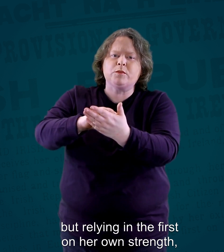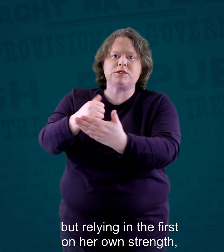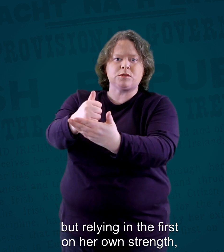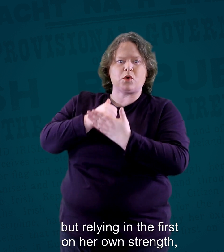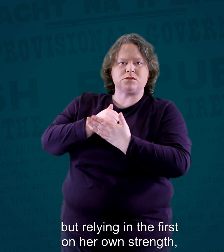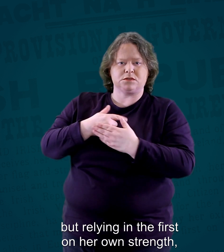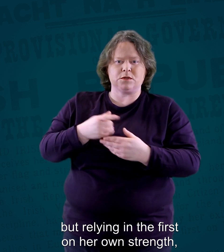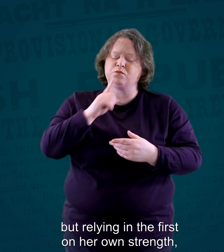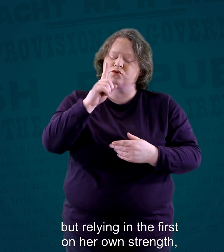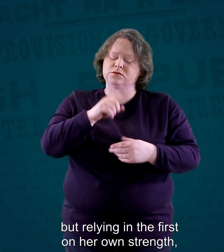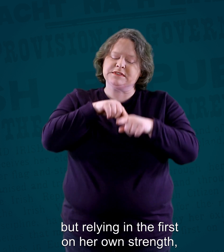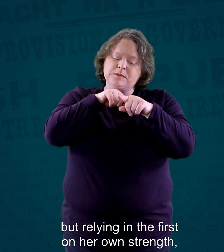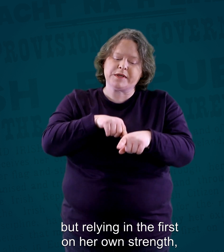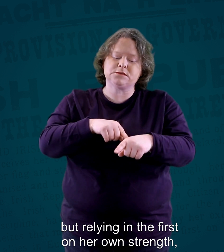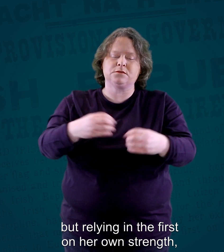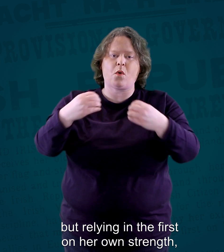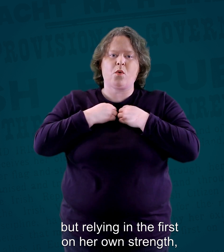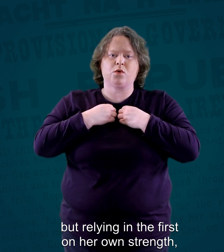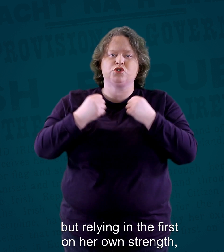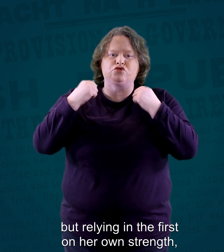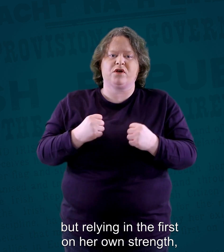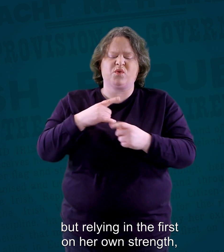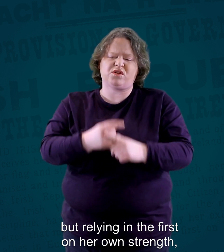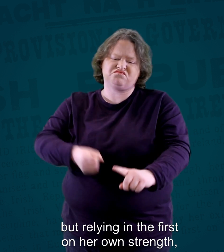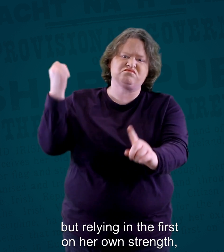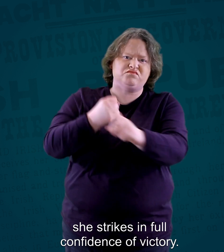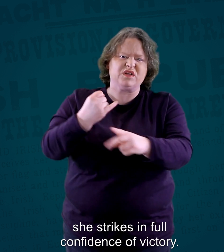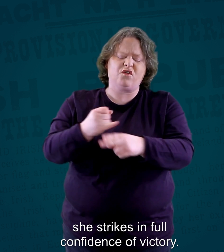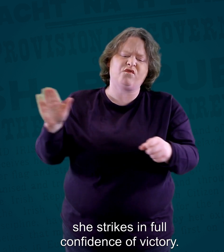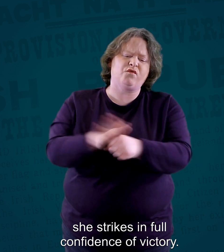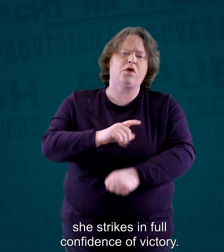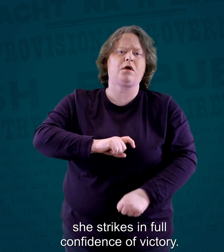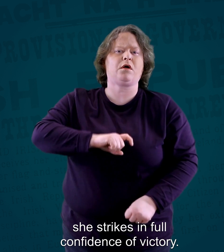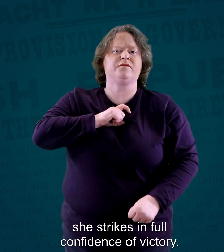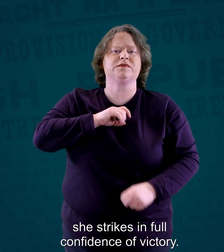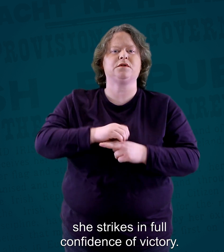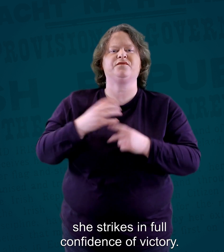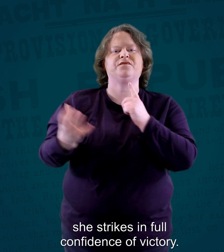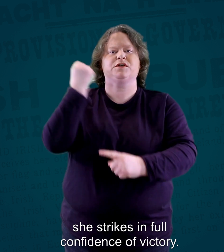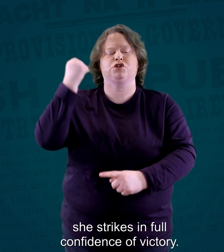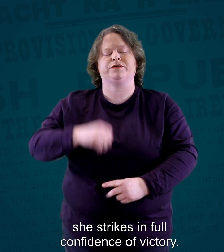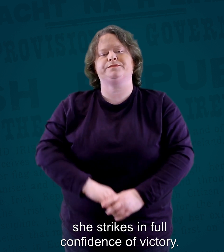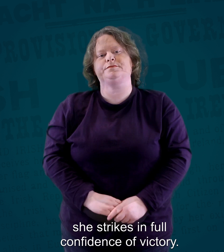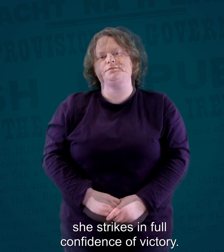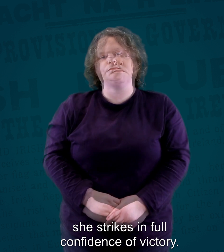but relying in the first on her own strength, she strikes in full confidence of victory.